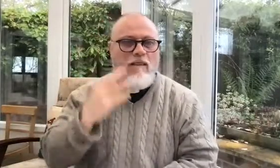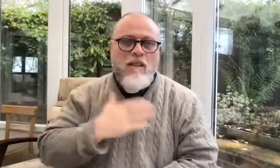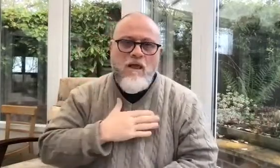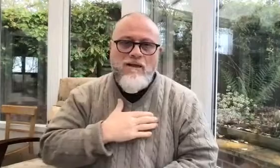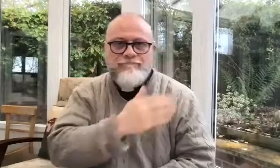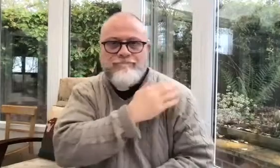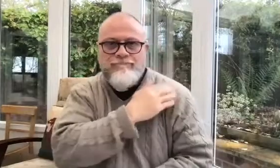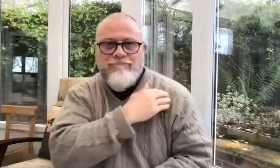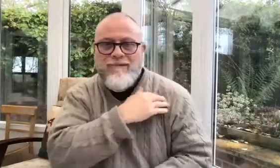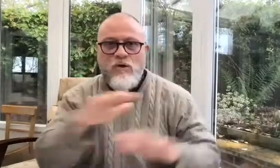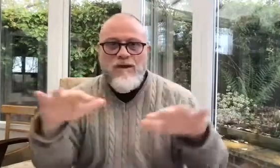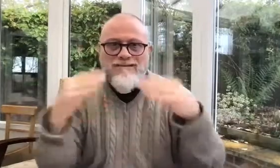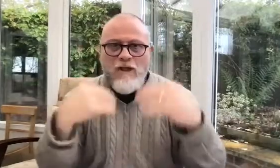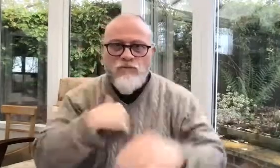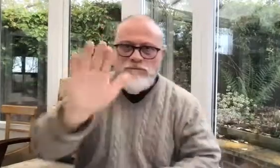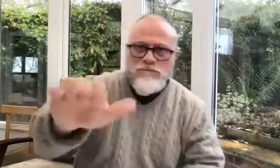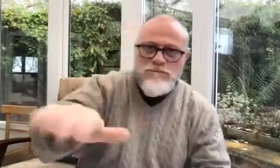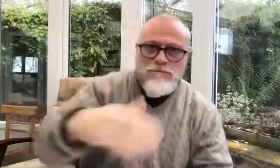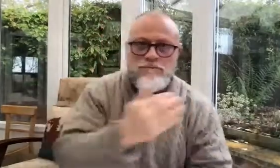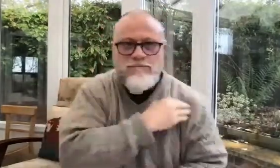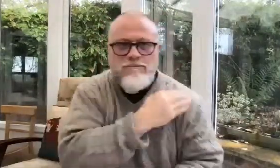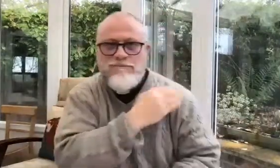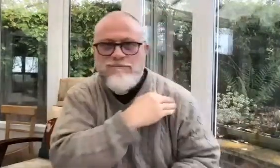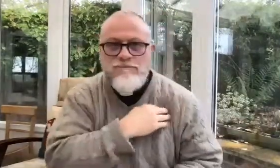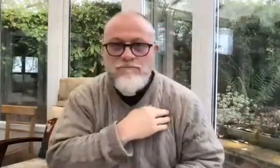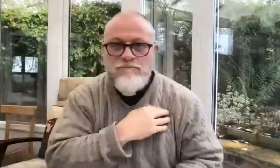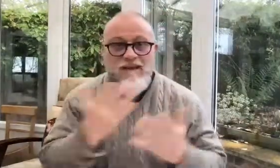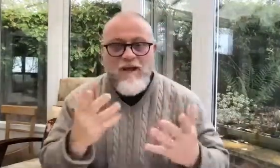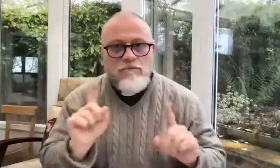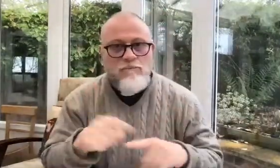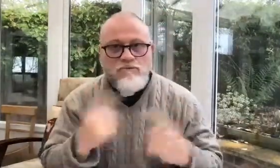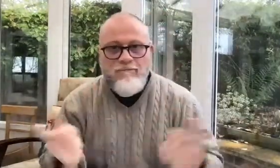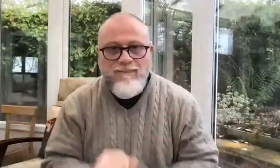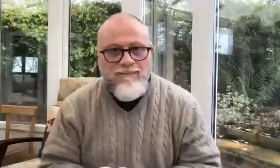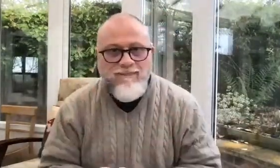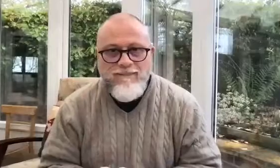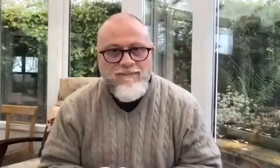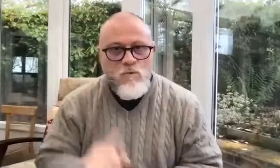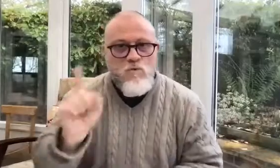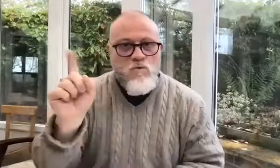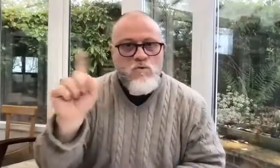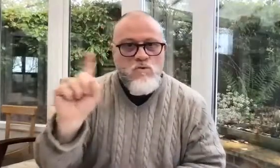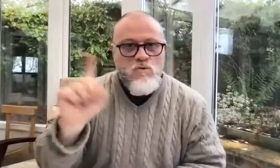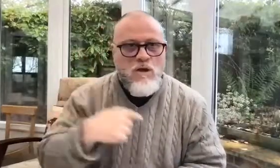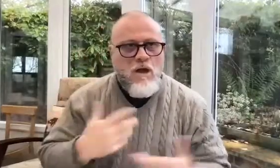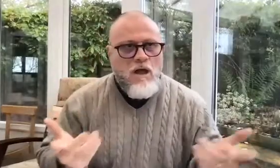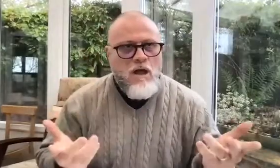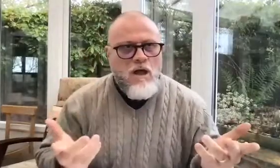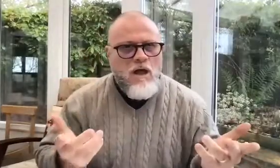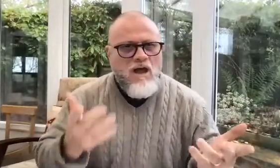Remember, deaf people love touch. They love to get that attention by touching, but we can't do that, can